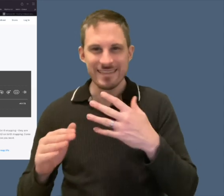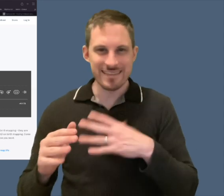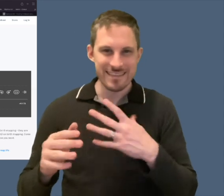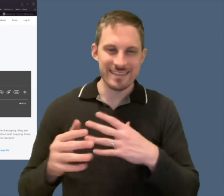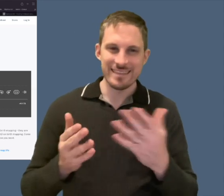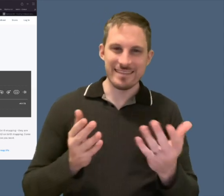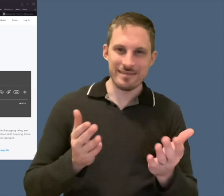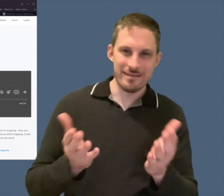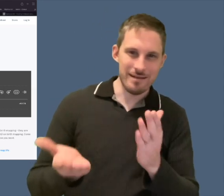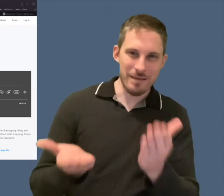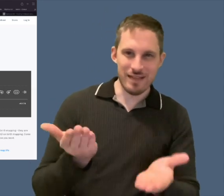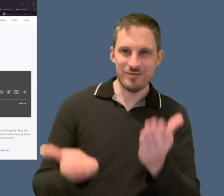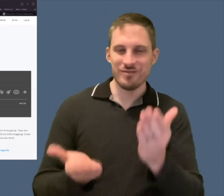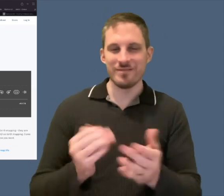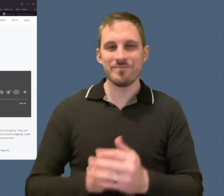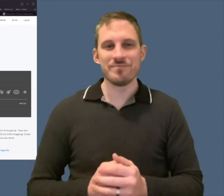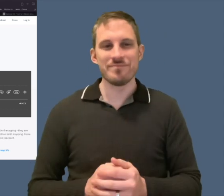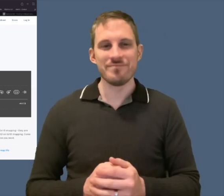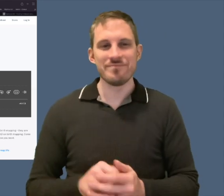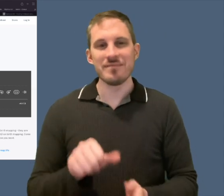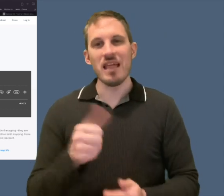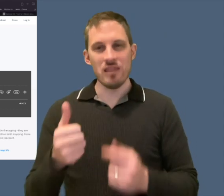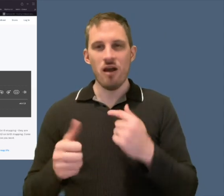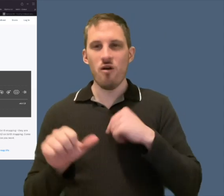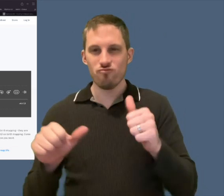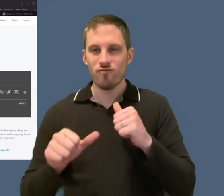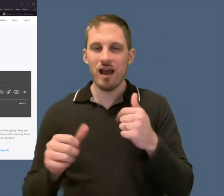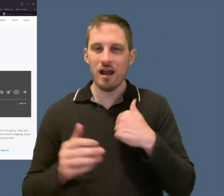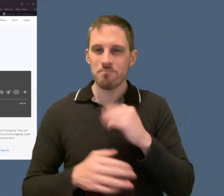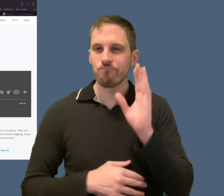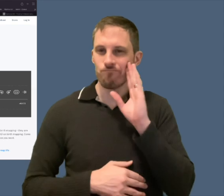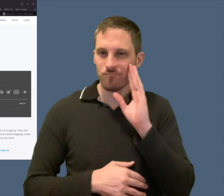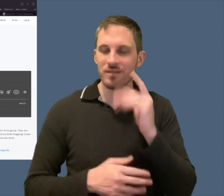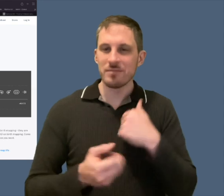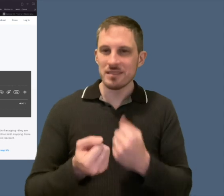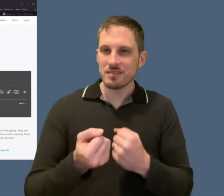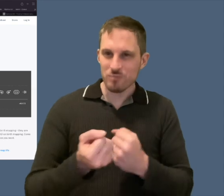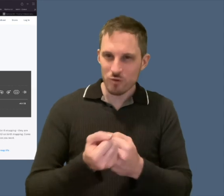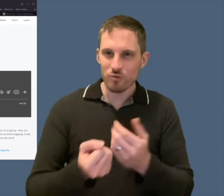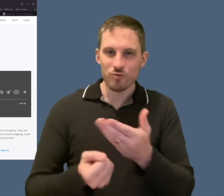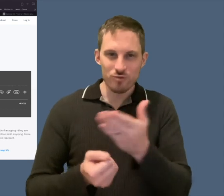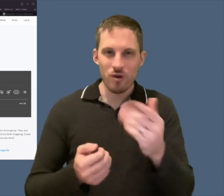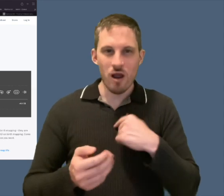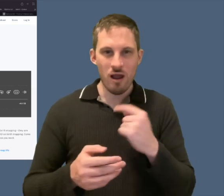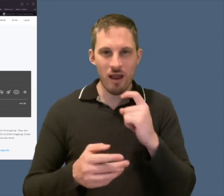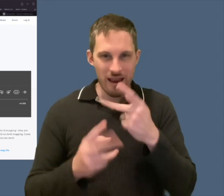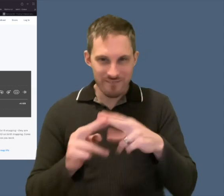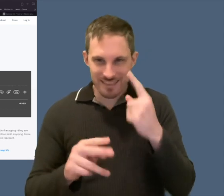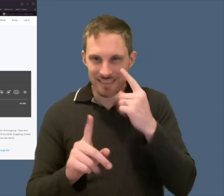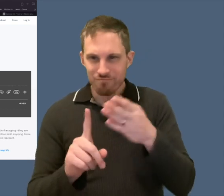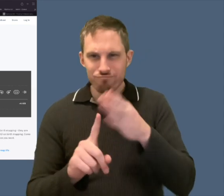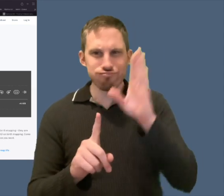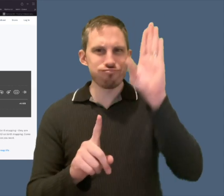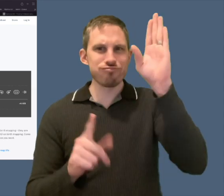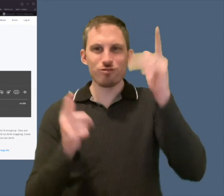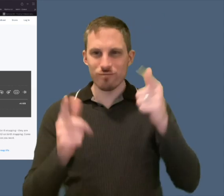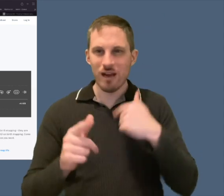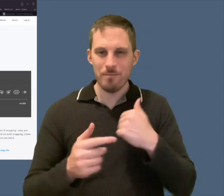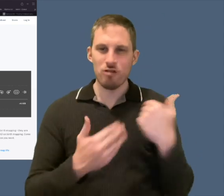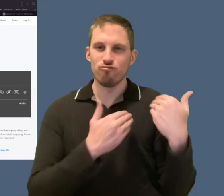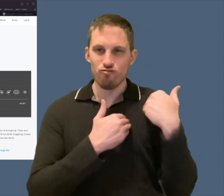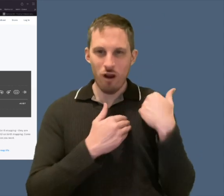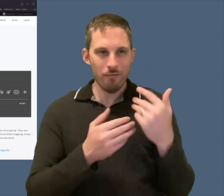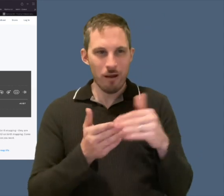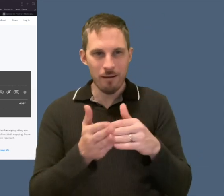I'm here for support, and I will bring us back to center if you guys go off track. That's my job here,